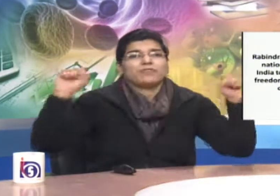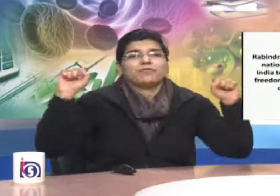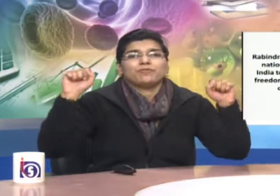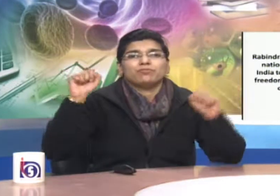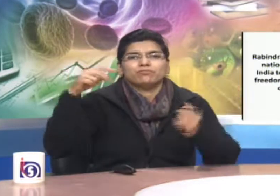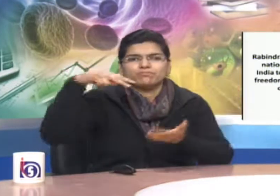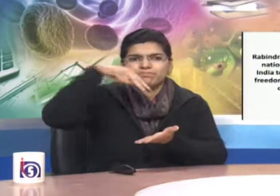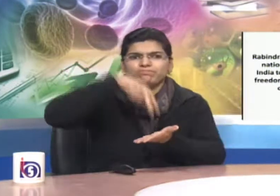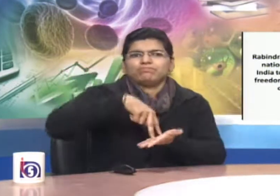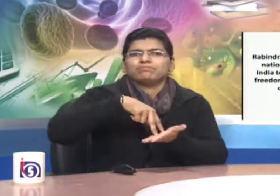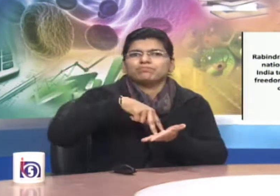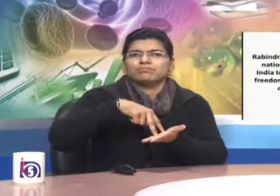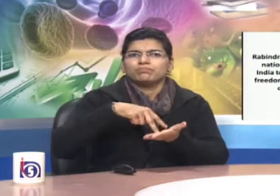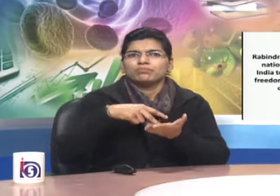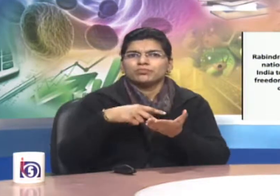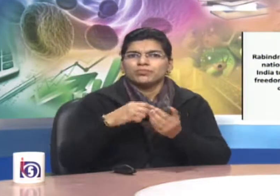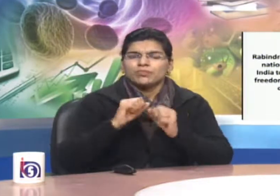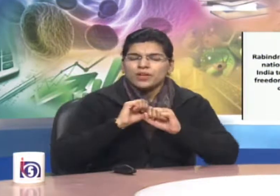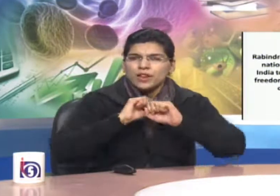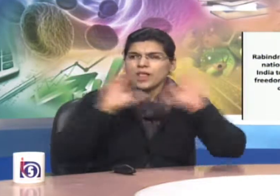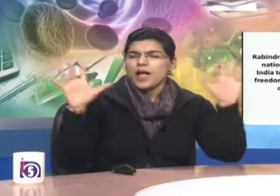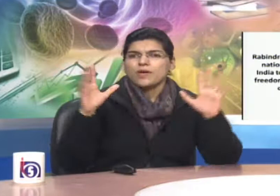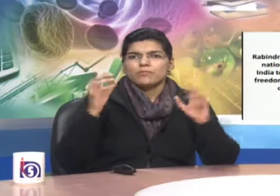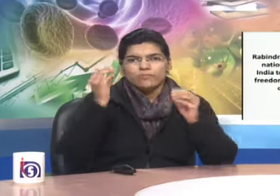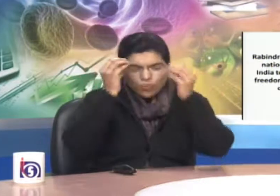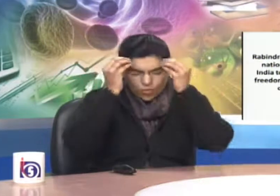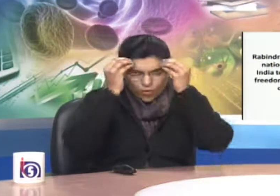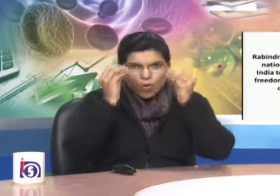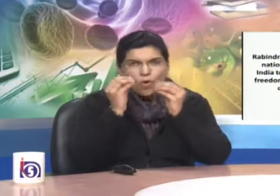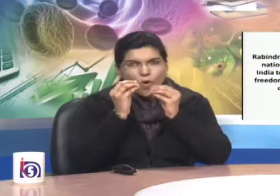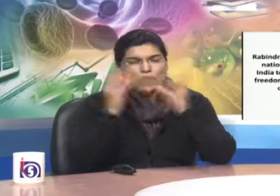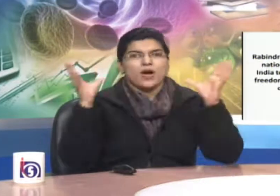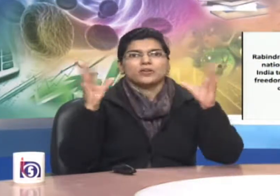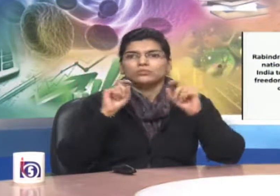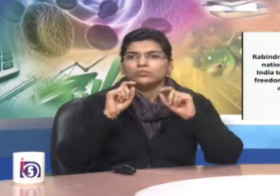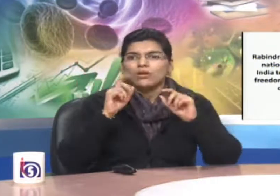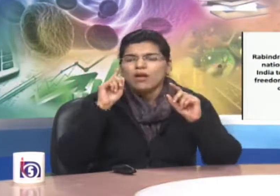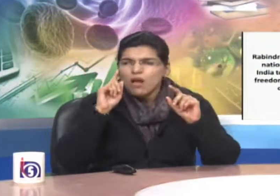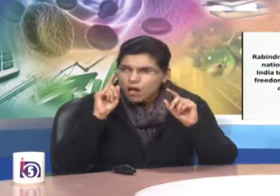Rabindranath Tagore had the vision to see a free India.